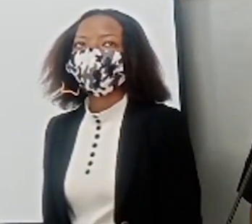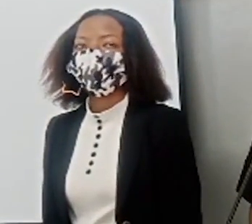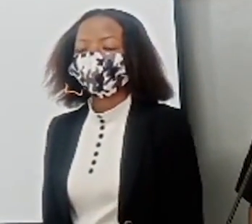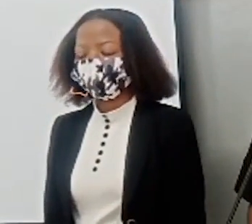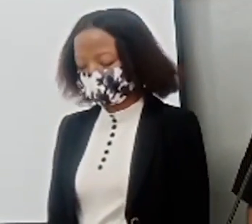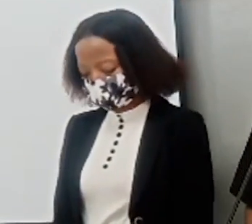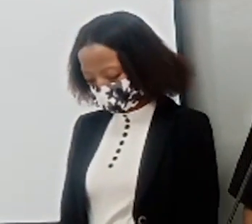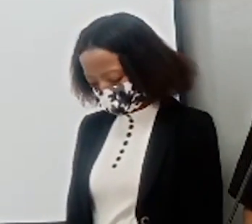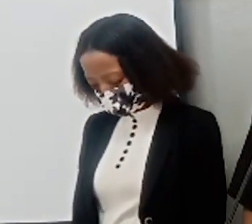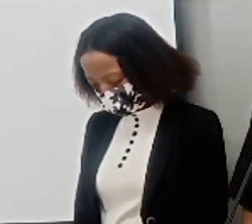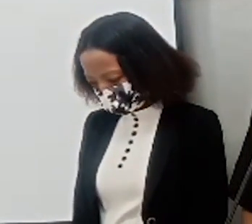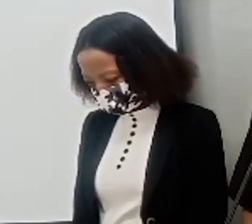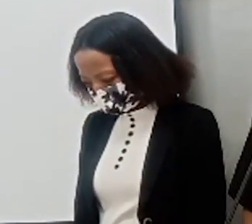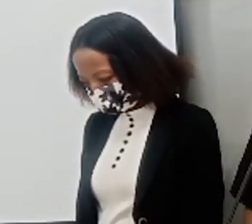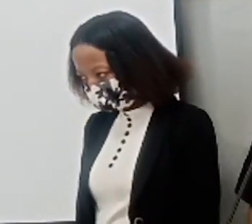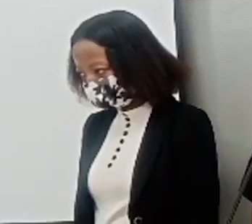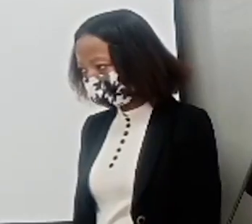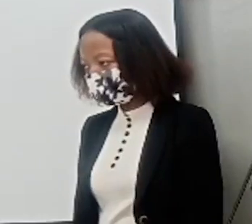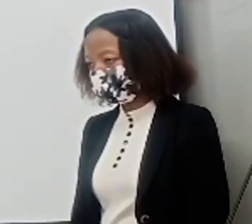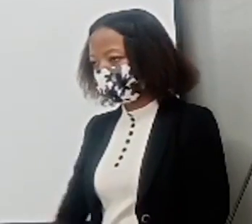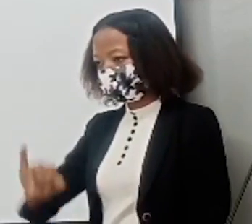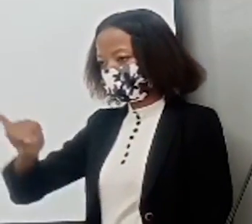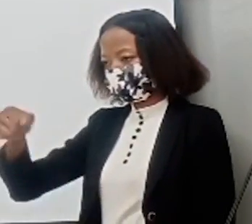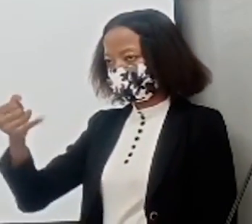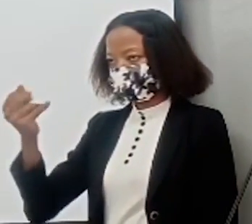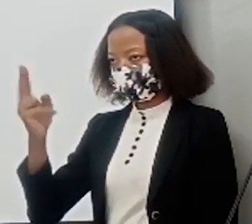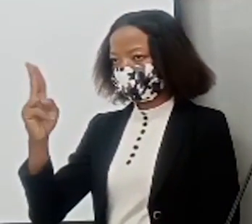Our positivity by June 2